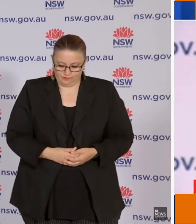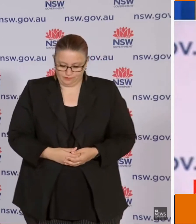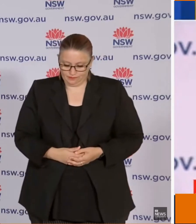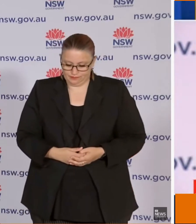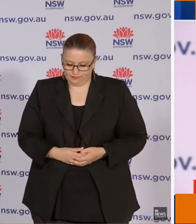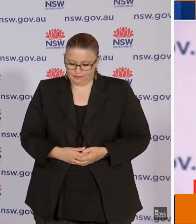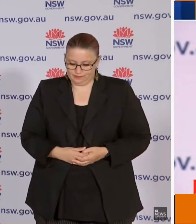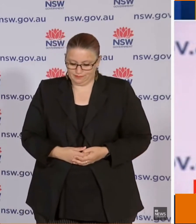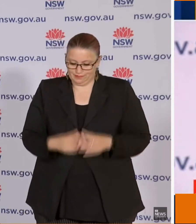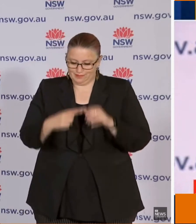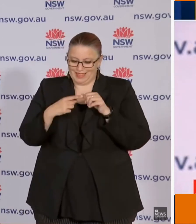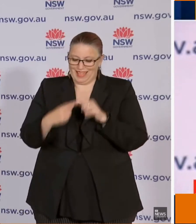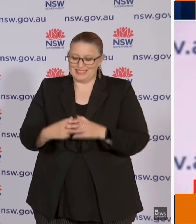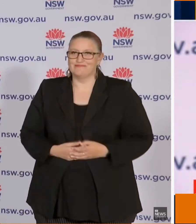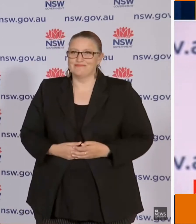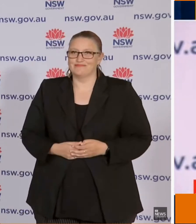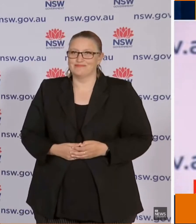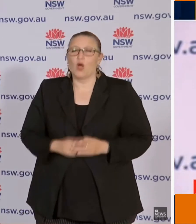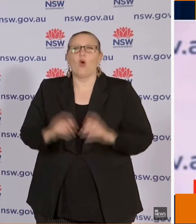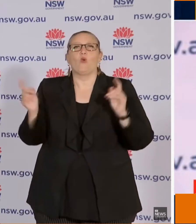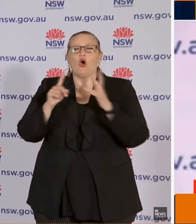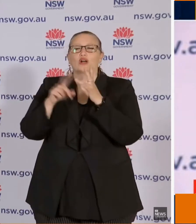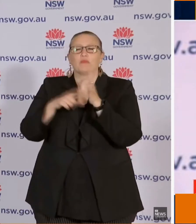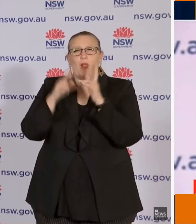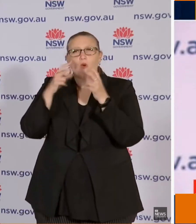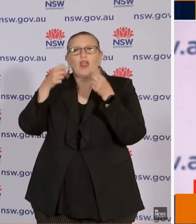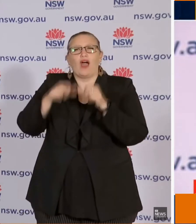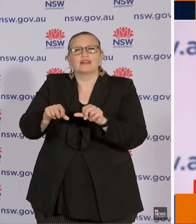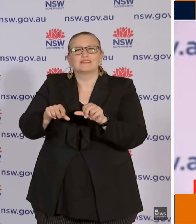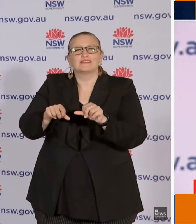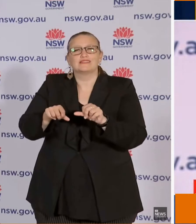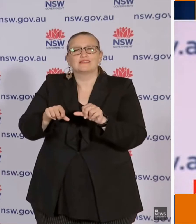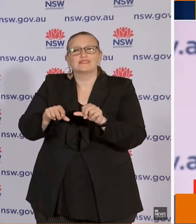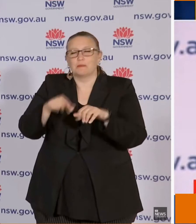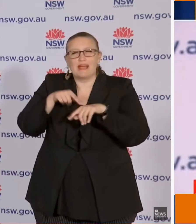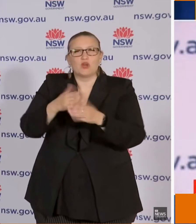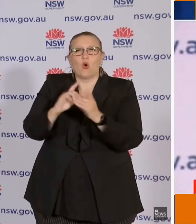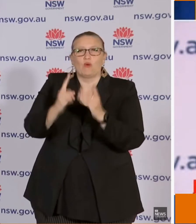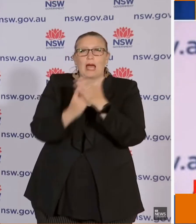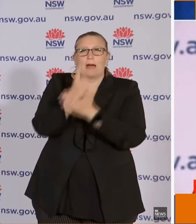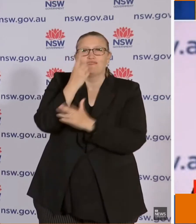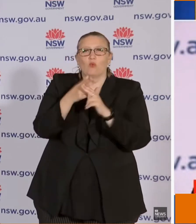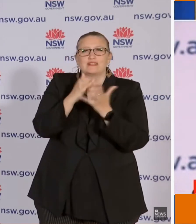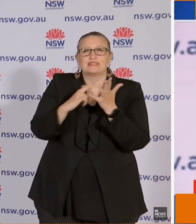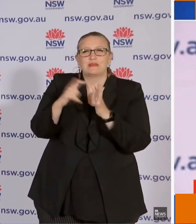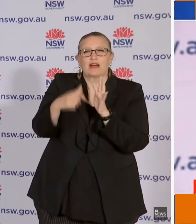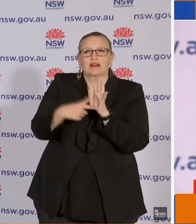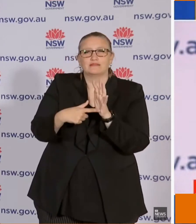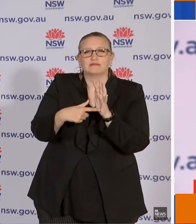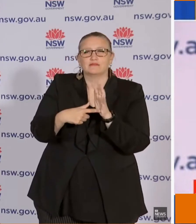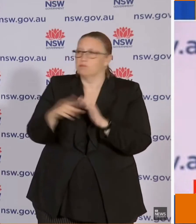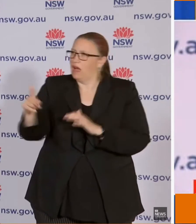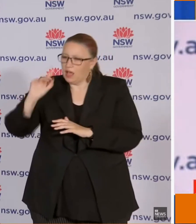September. And we need to be very upfront about that. I'm being asked to provide numbers. I'm not going to pluck numbers out of the air. When